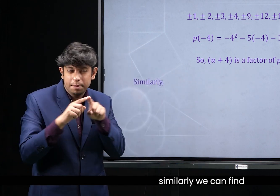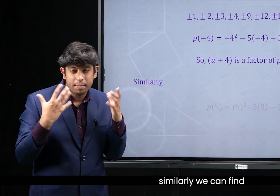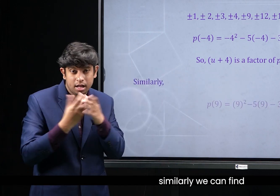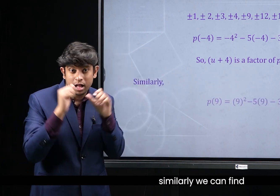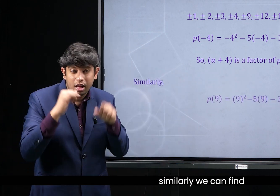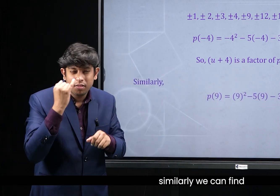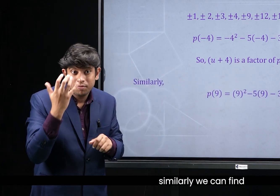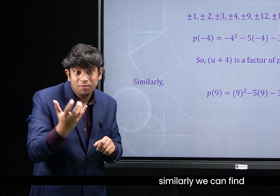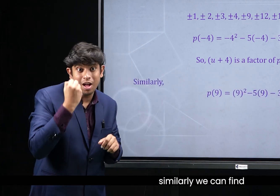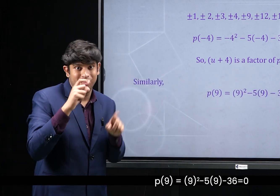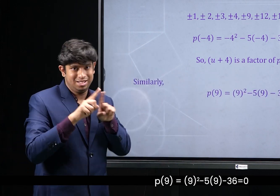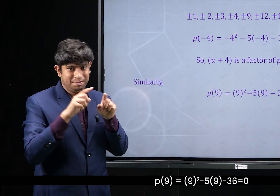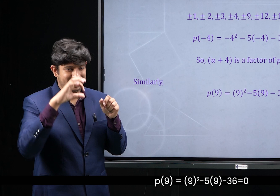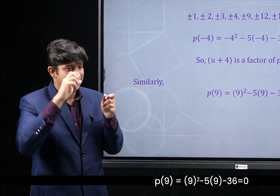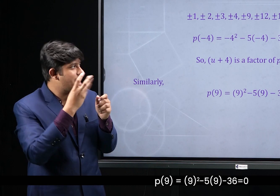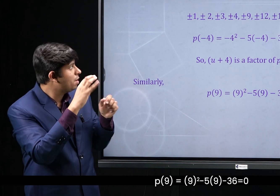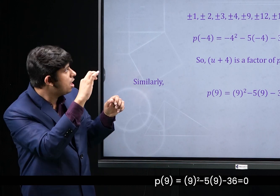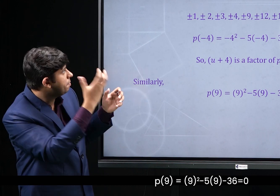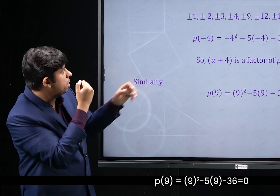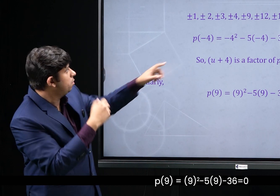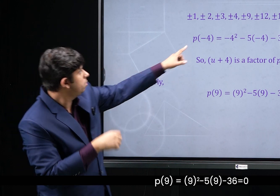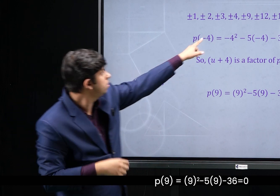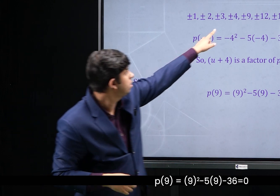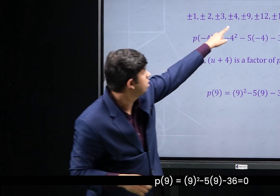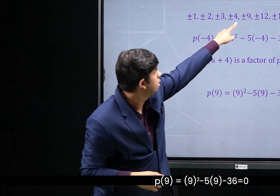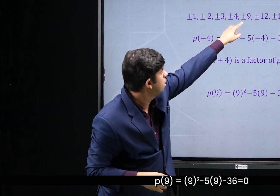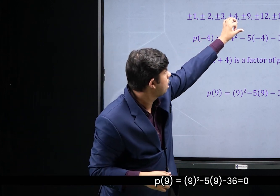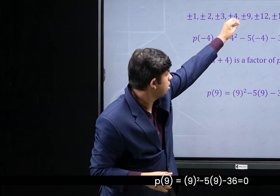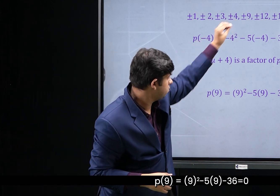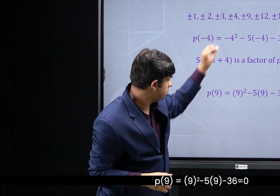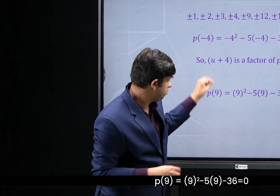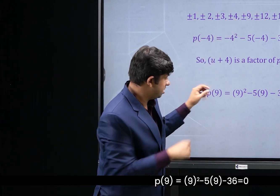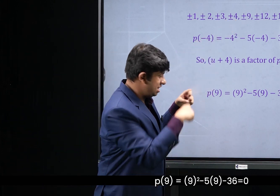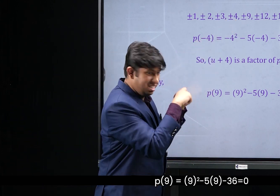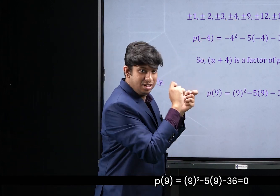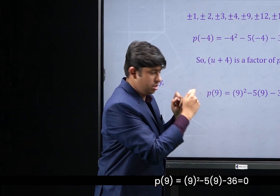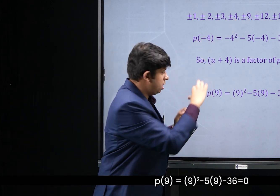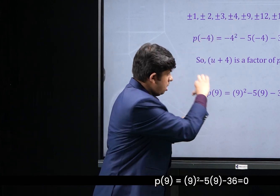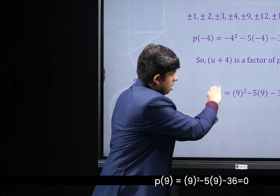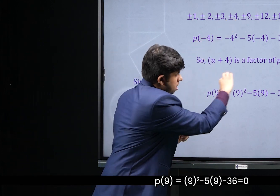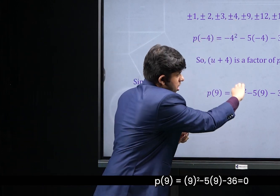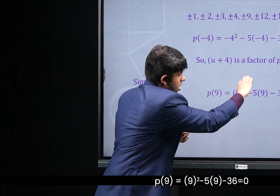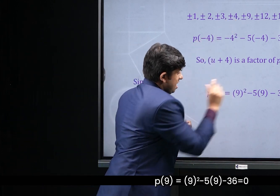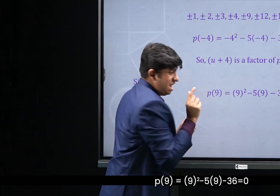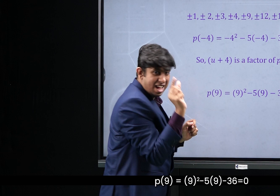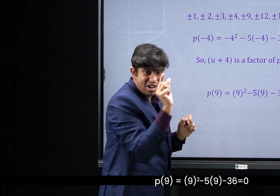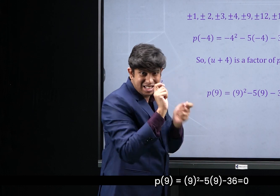Similarly, we can find P of 9 is equal to 9 square minus 5 into 9 minus 36, which is equal to